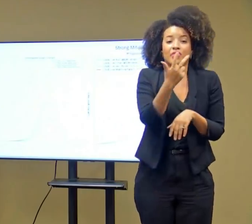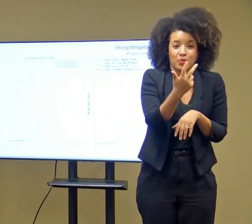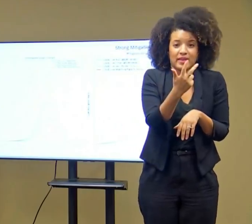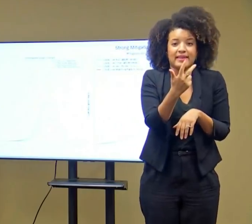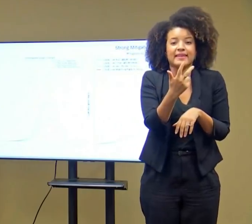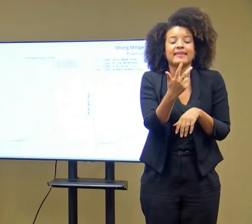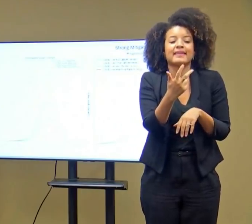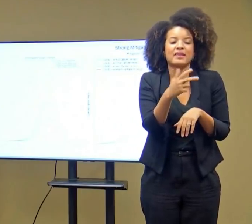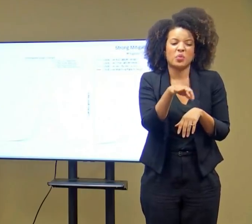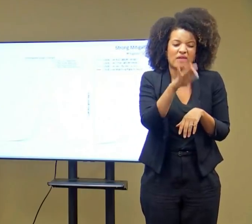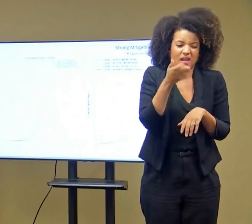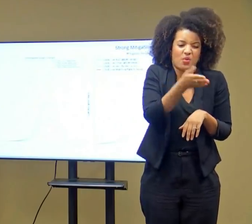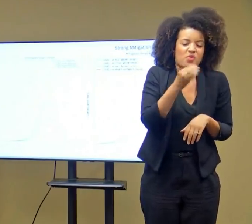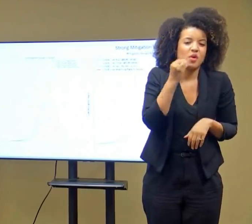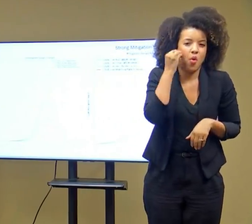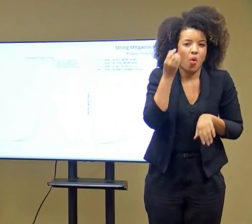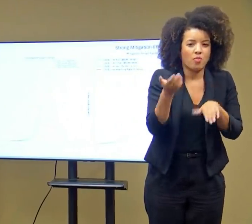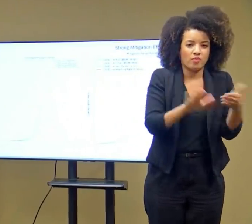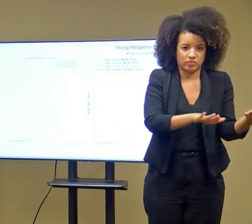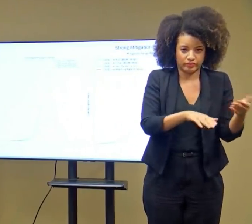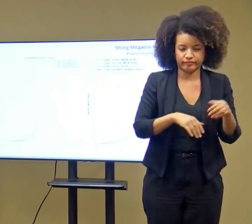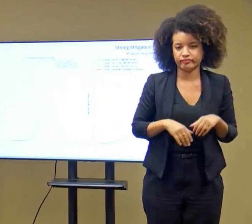found deceased at home.